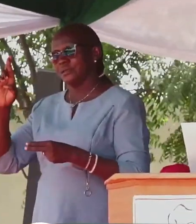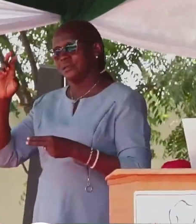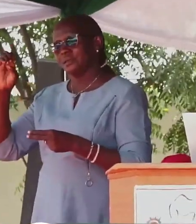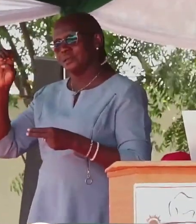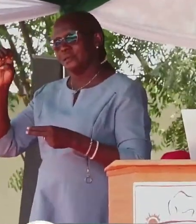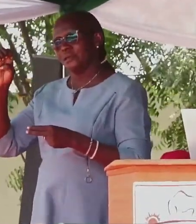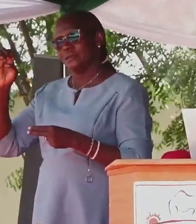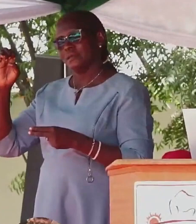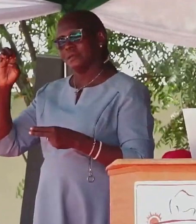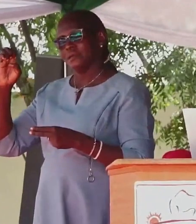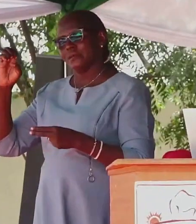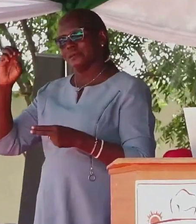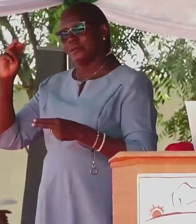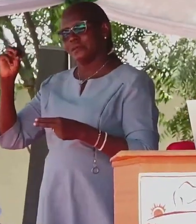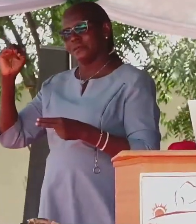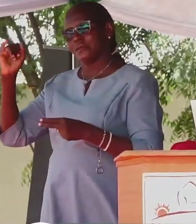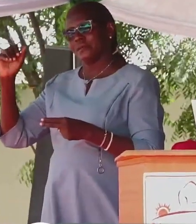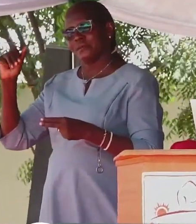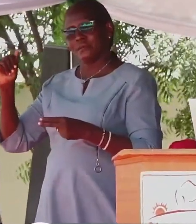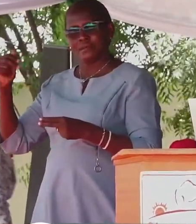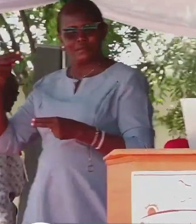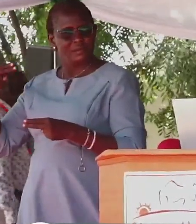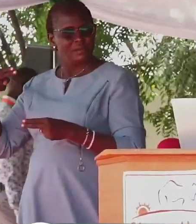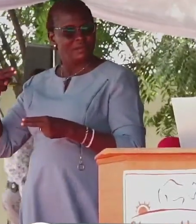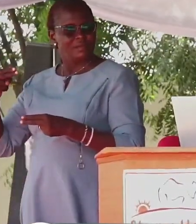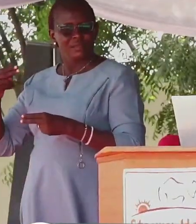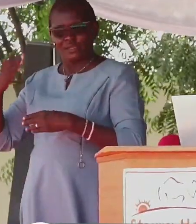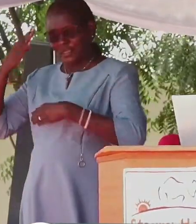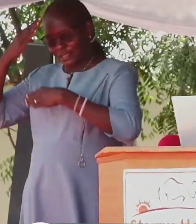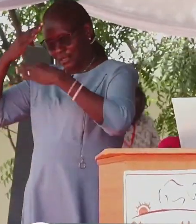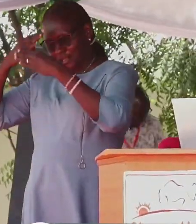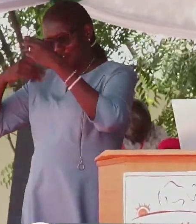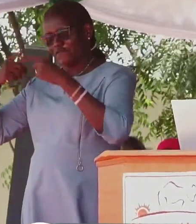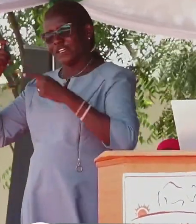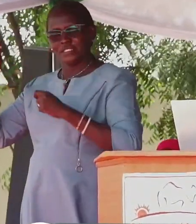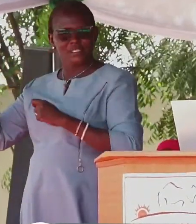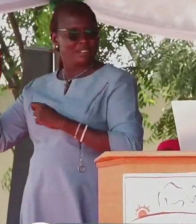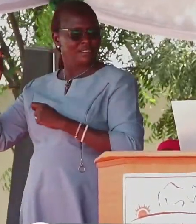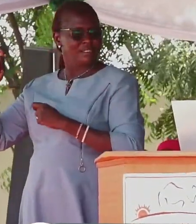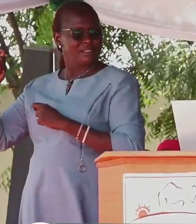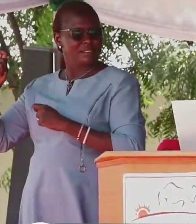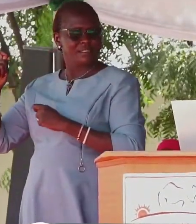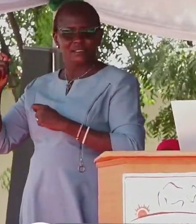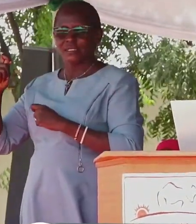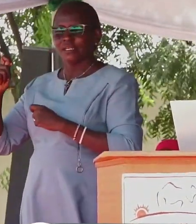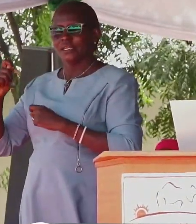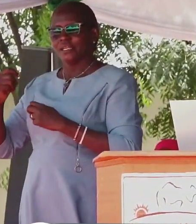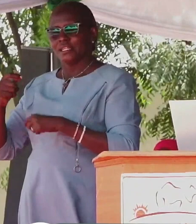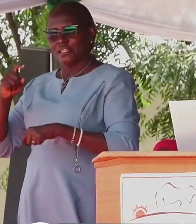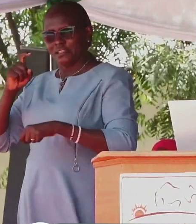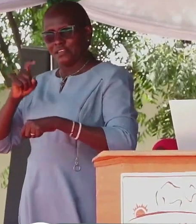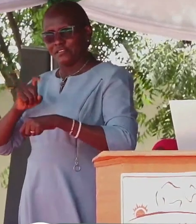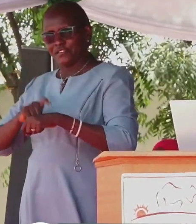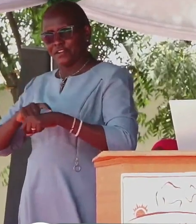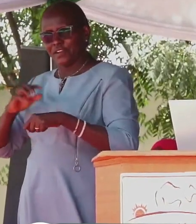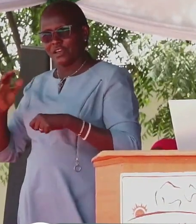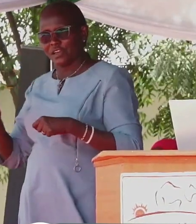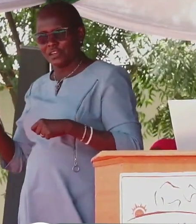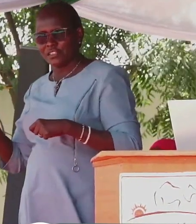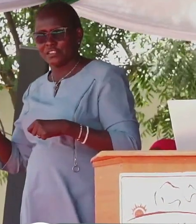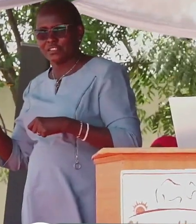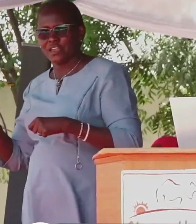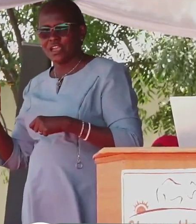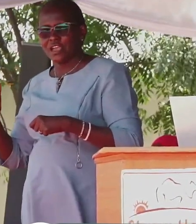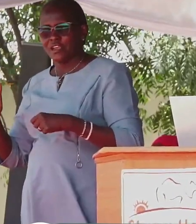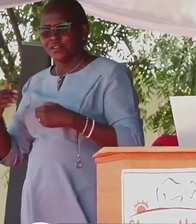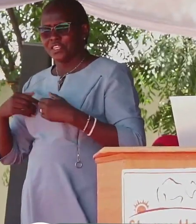a student of Kenyatta University, I must say. Now, so in Embu County, I'll just look at the figures. Maybe I'll just deal with a few